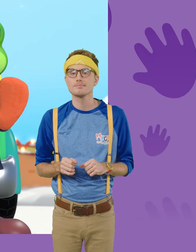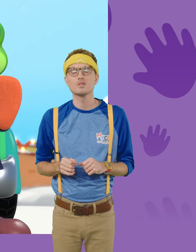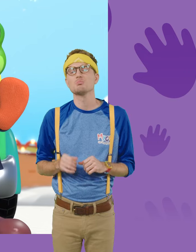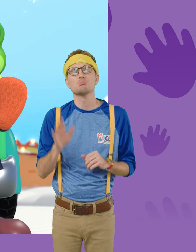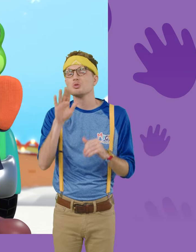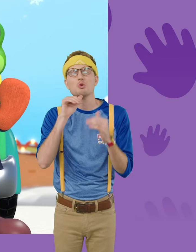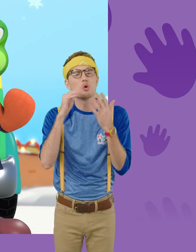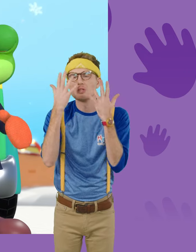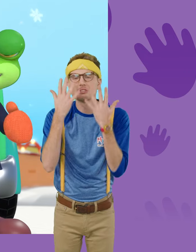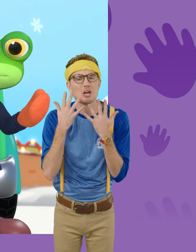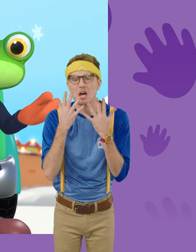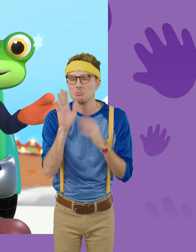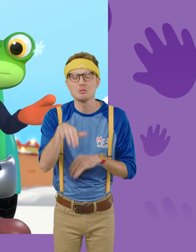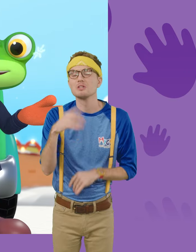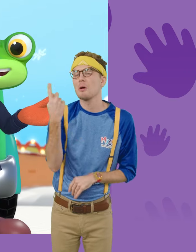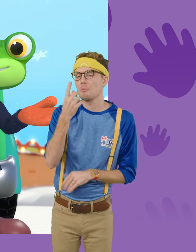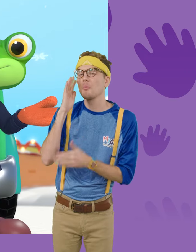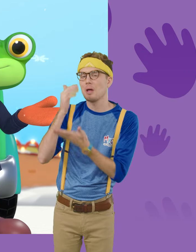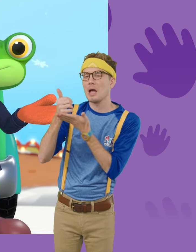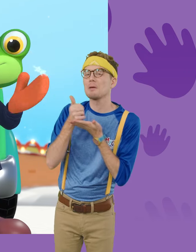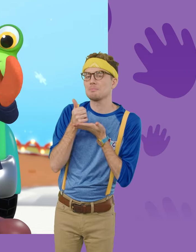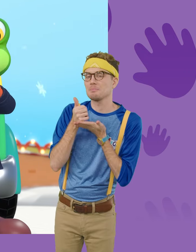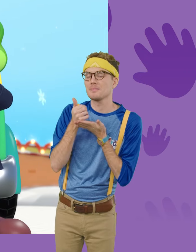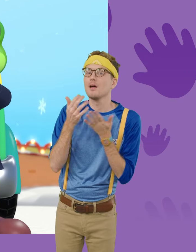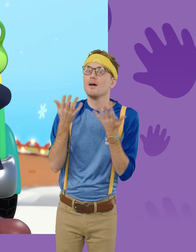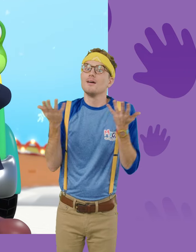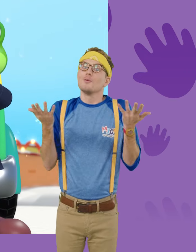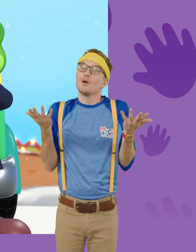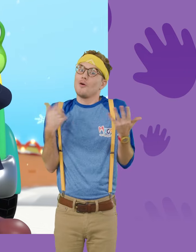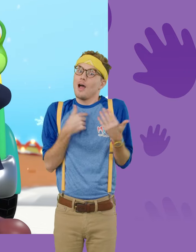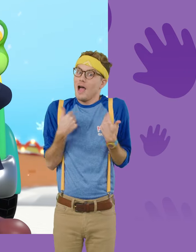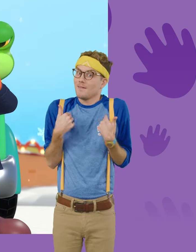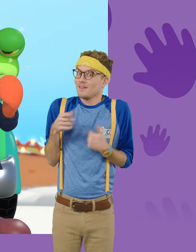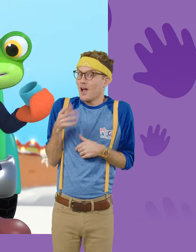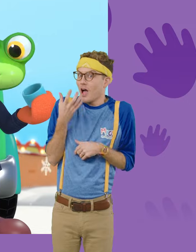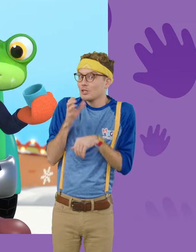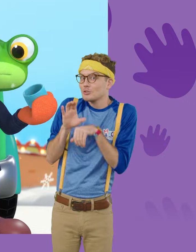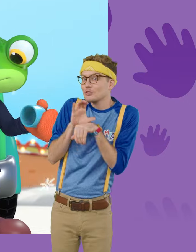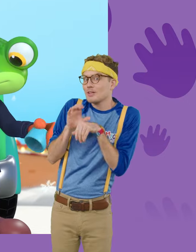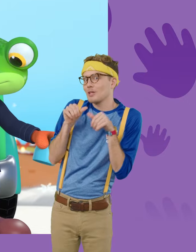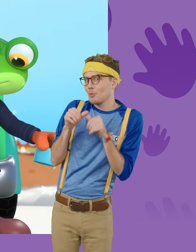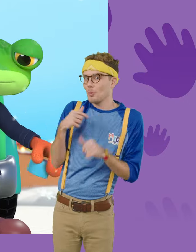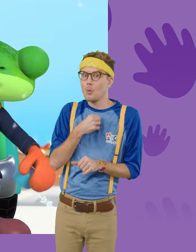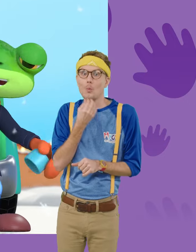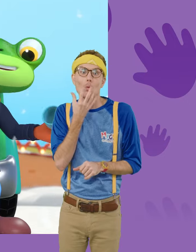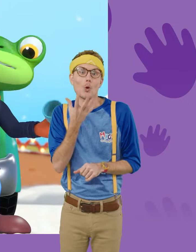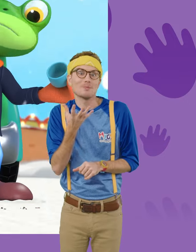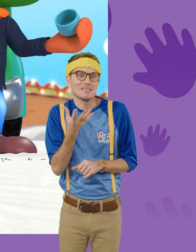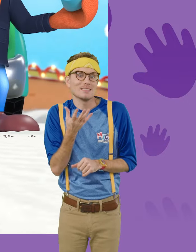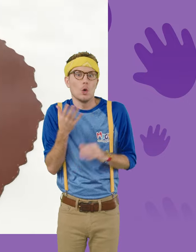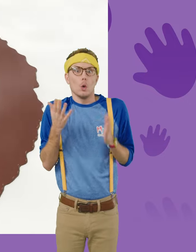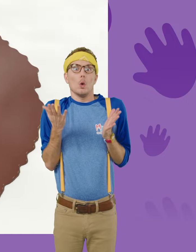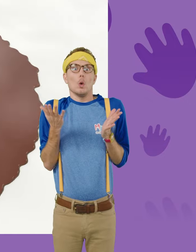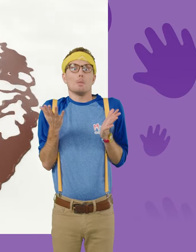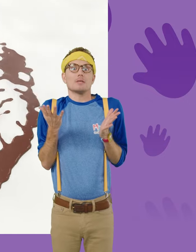Don't be sad, Blue. Someone will help us. At least we have this hot chocolate to keep us warm.